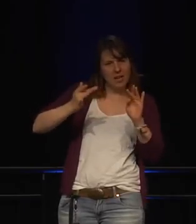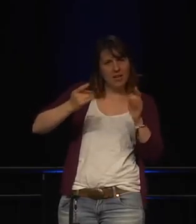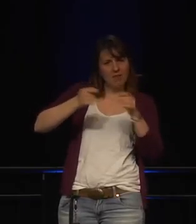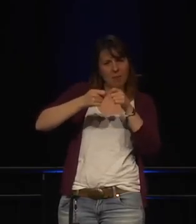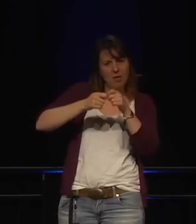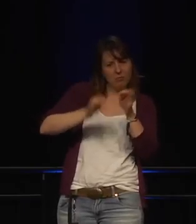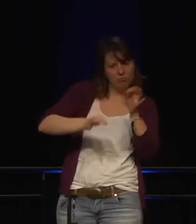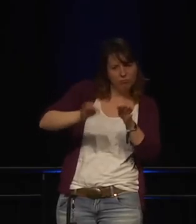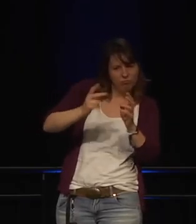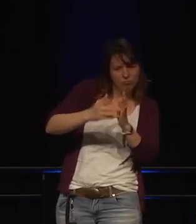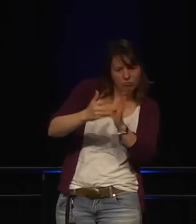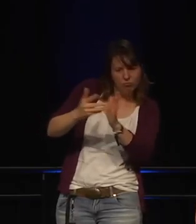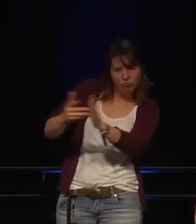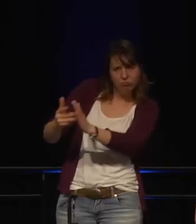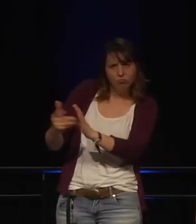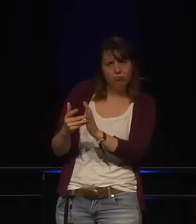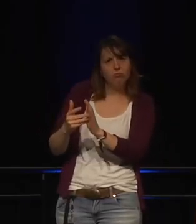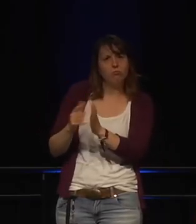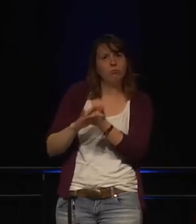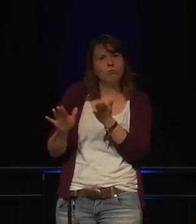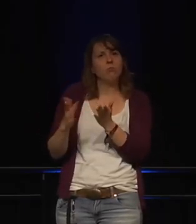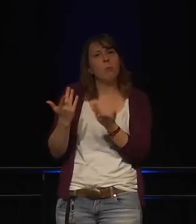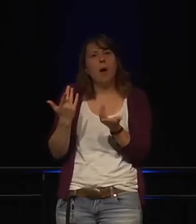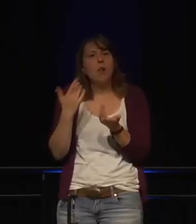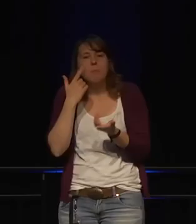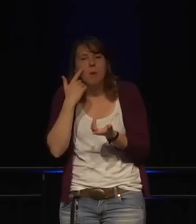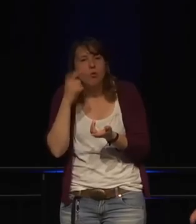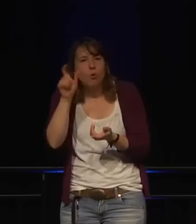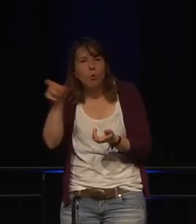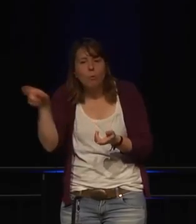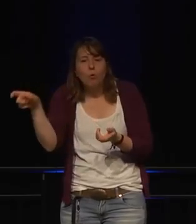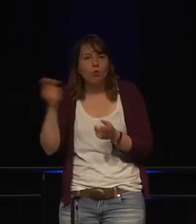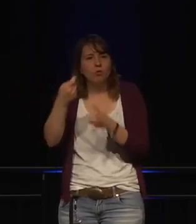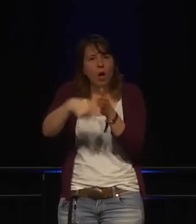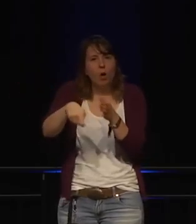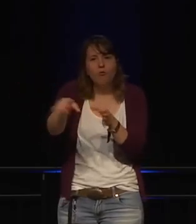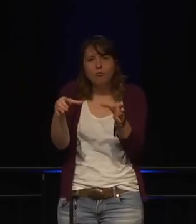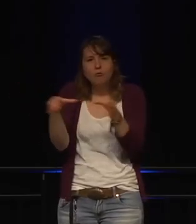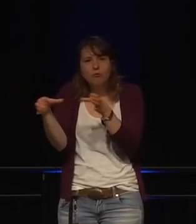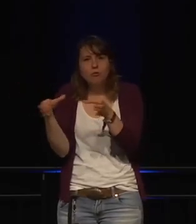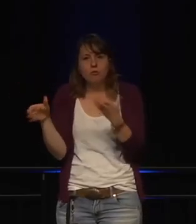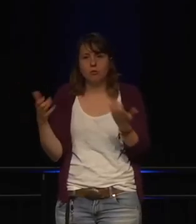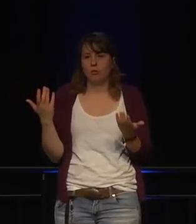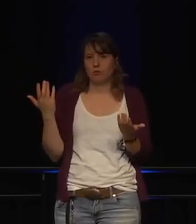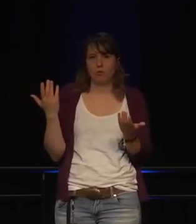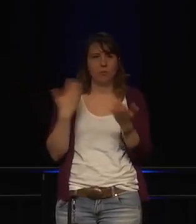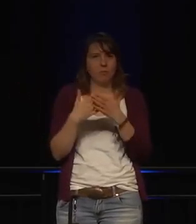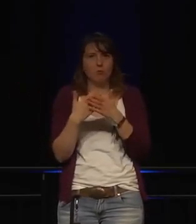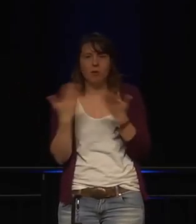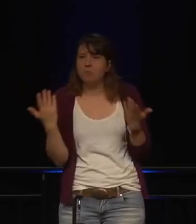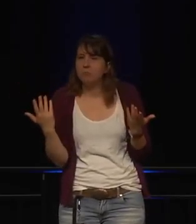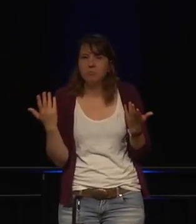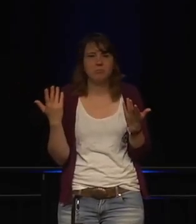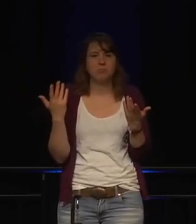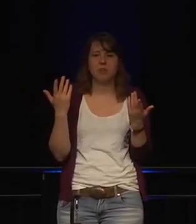So, the Germany had made a study